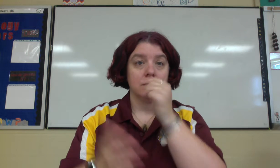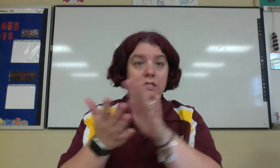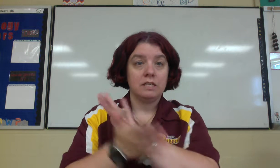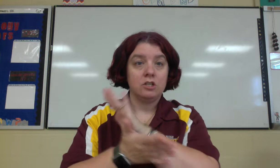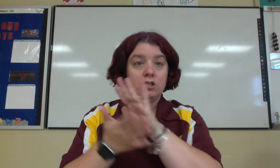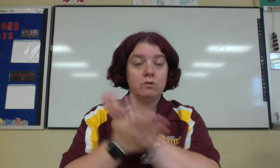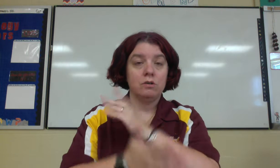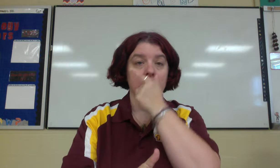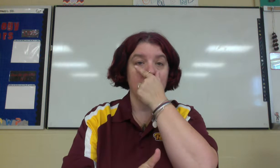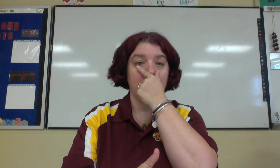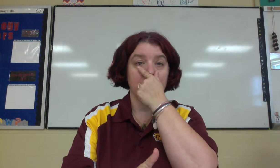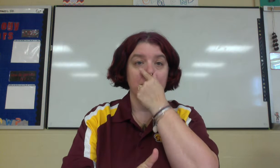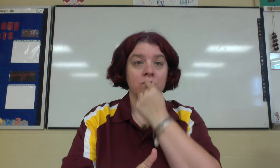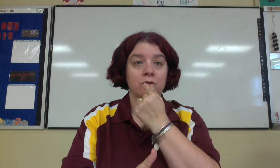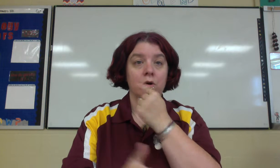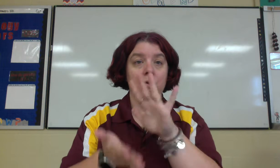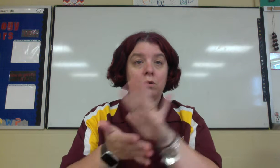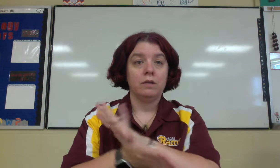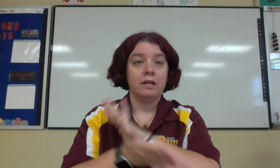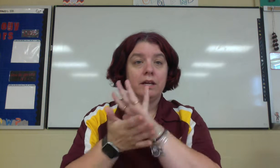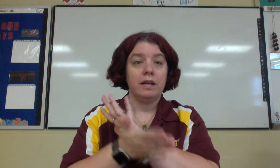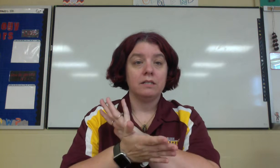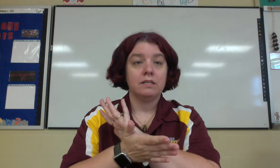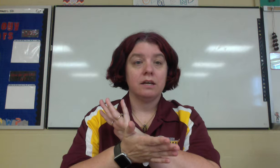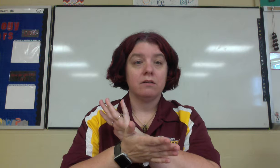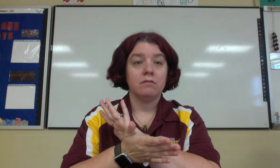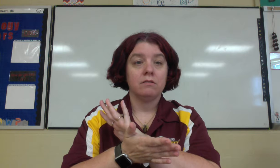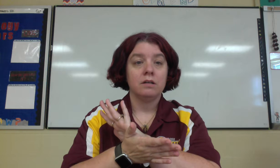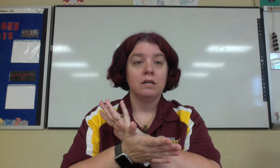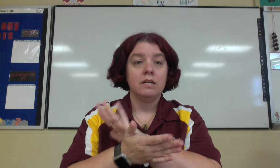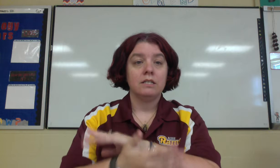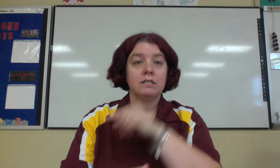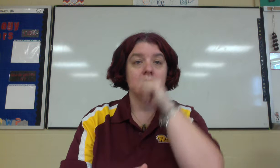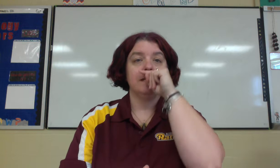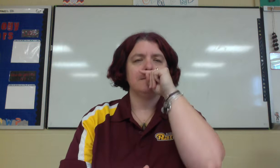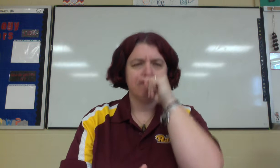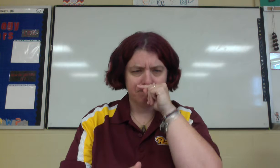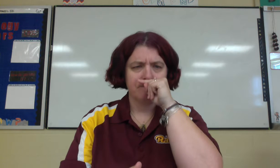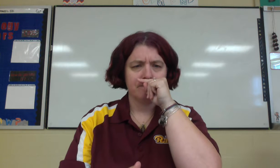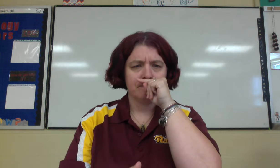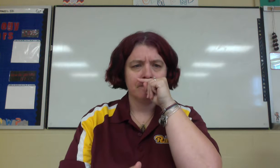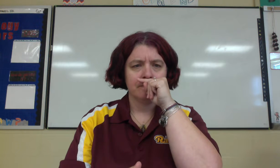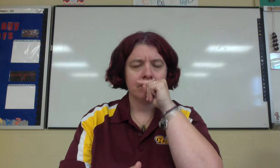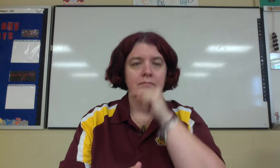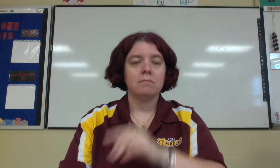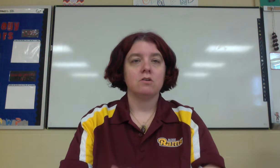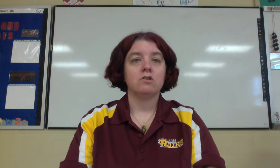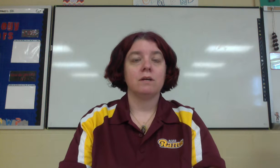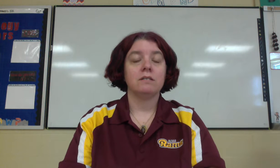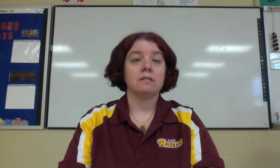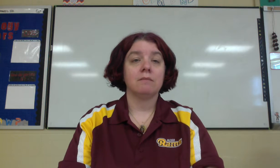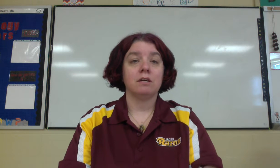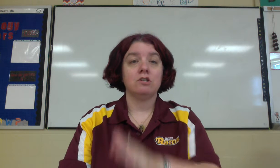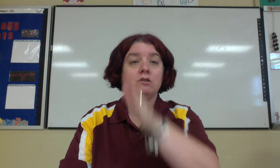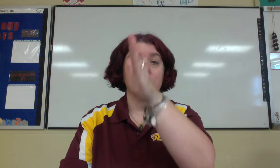tissue you're going to grab your nose for cold and hit hands together to sneeze there's two ways to sign bless you you can